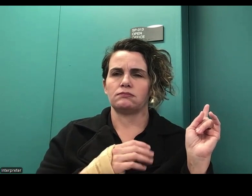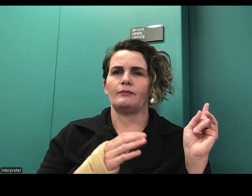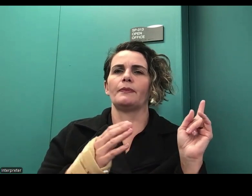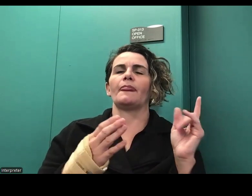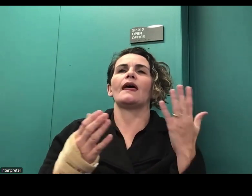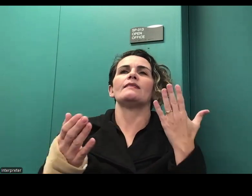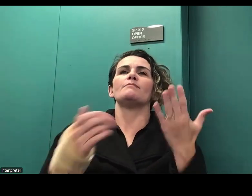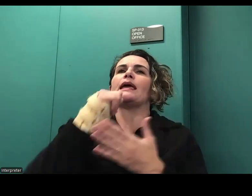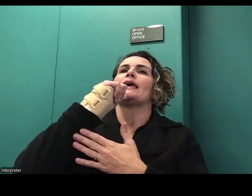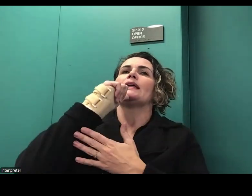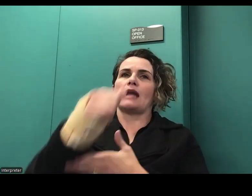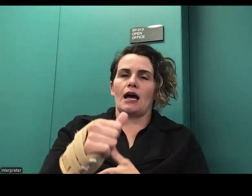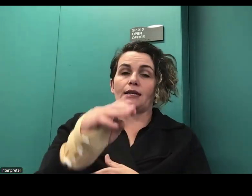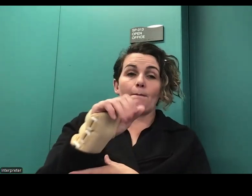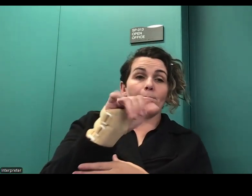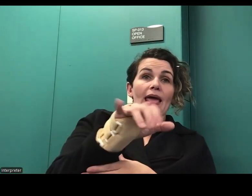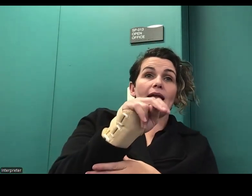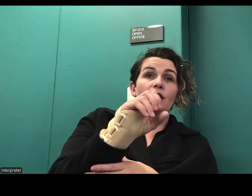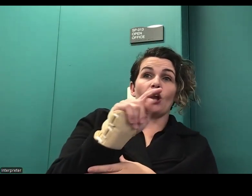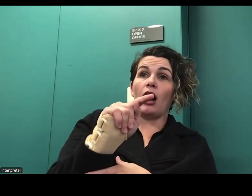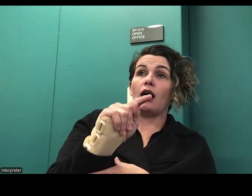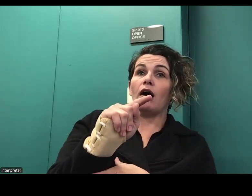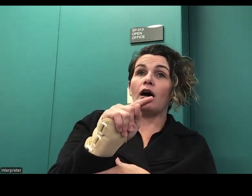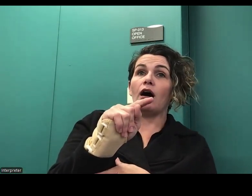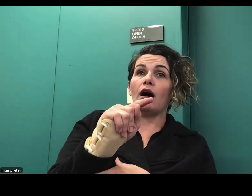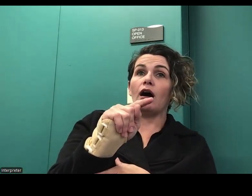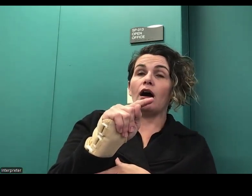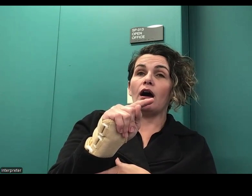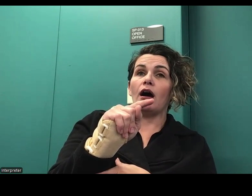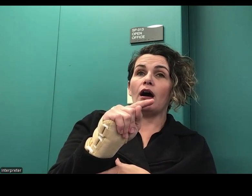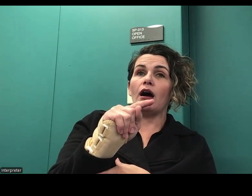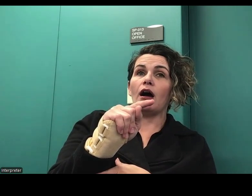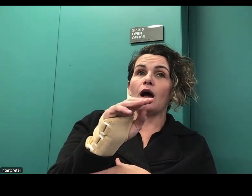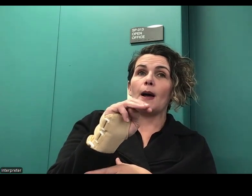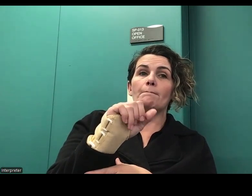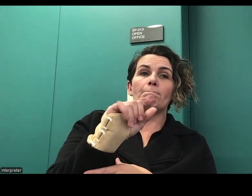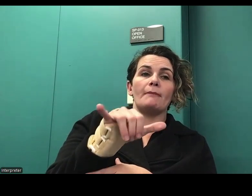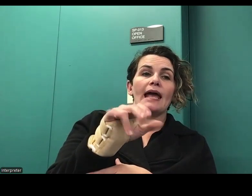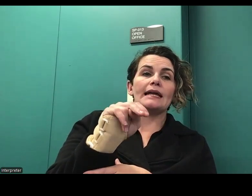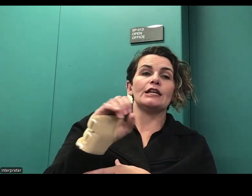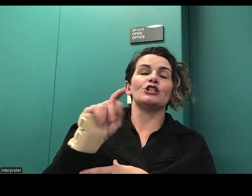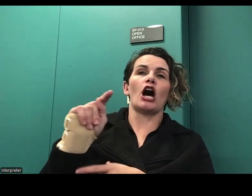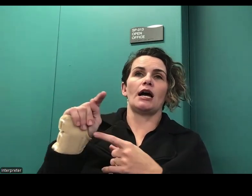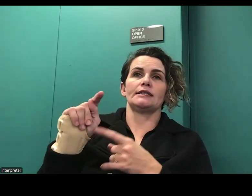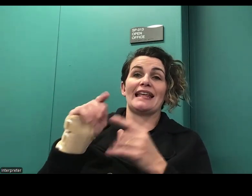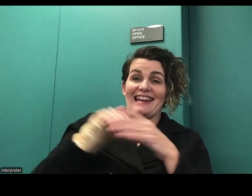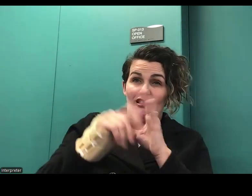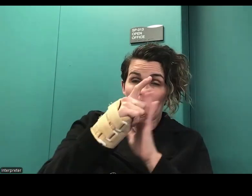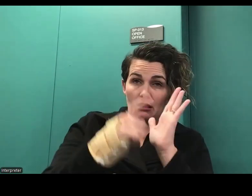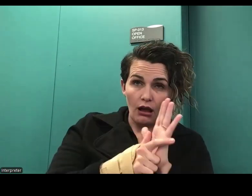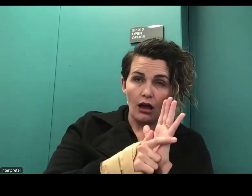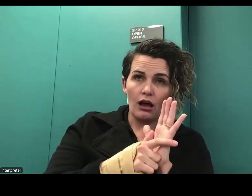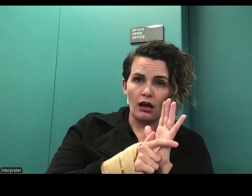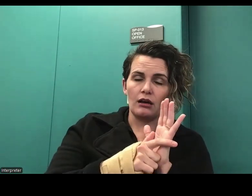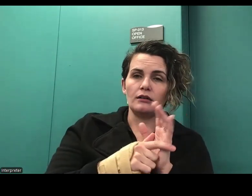may not, remember I said may not. There's no may. There's may not prohibit or ban